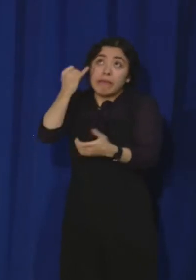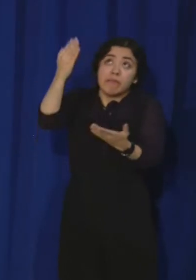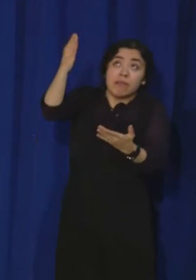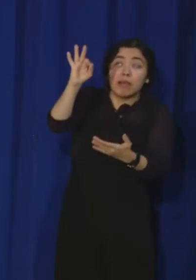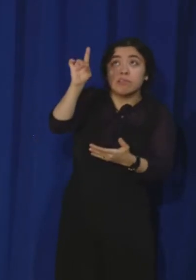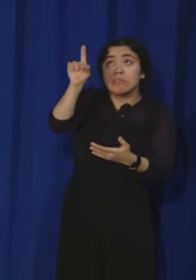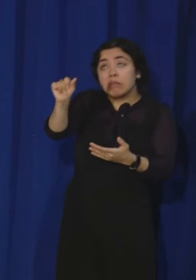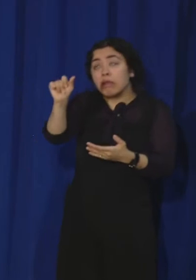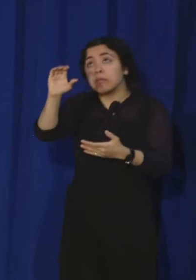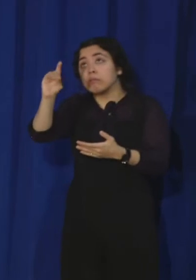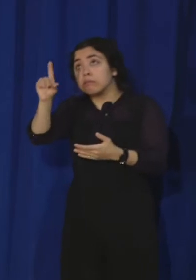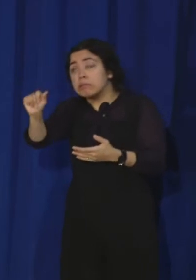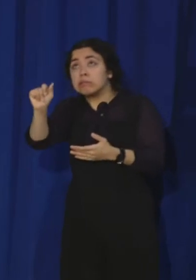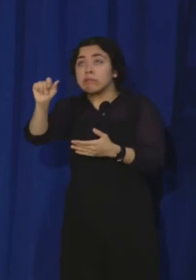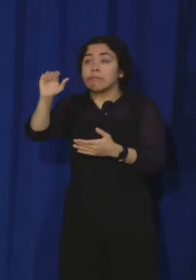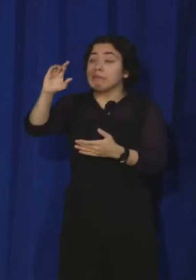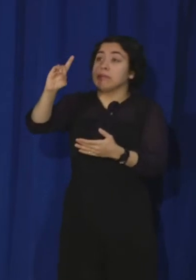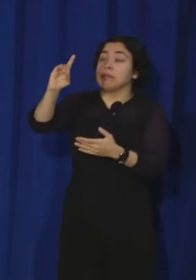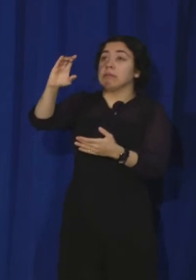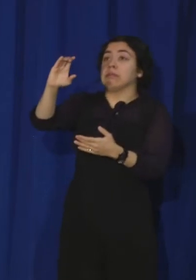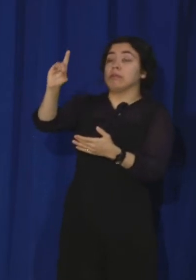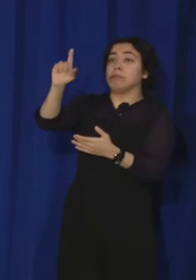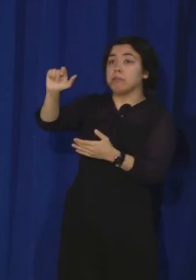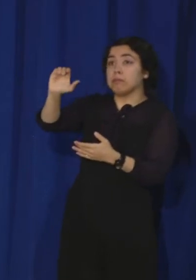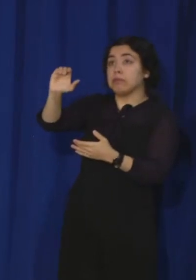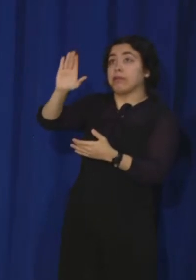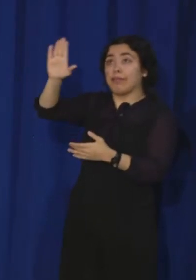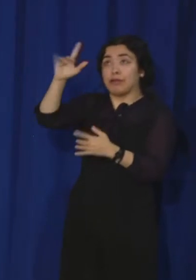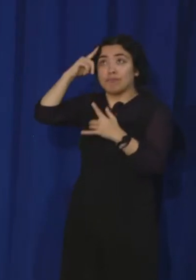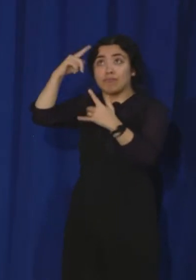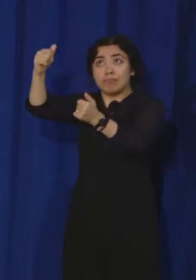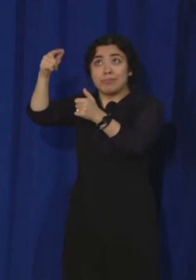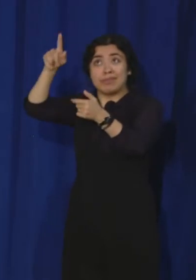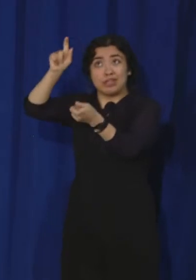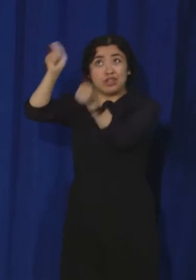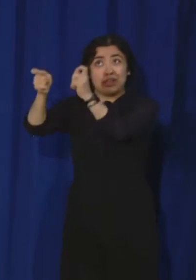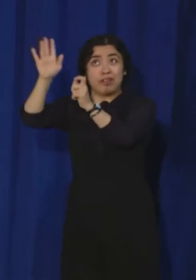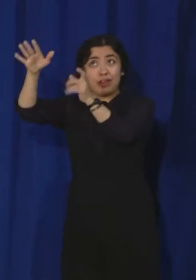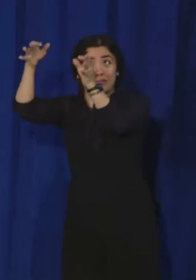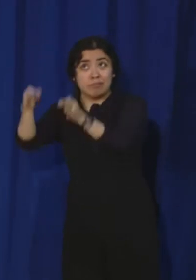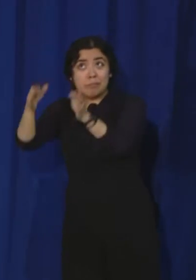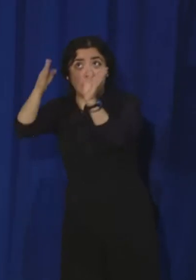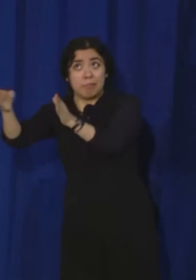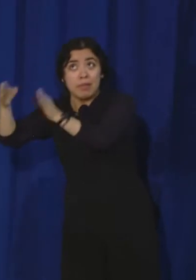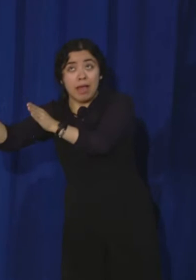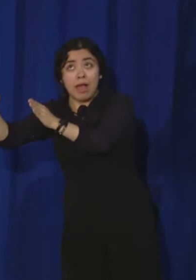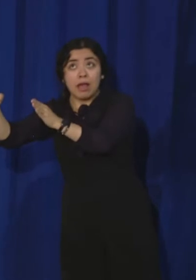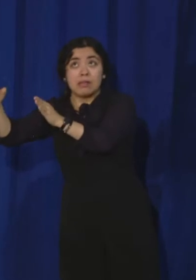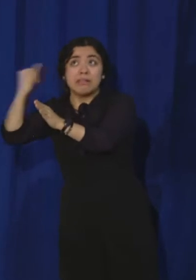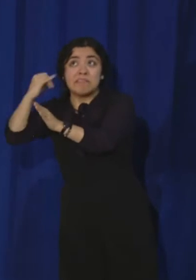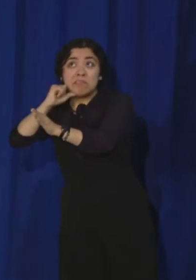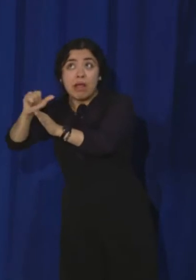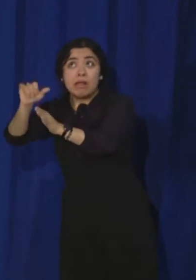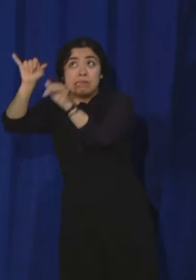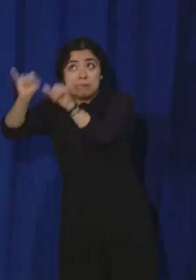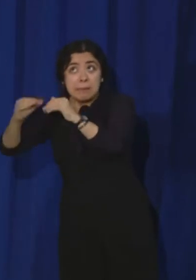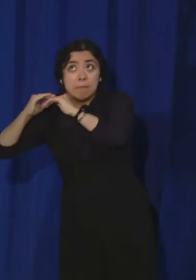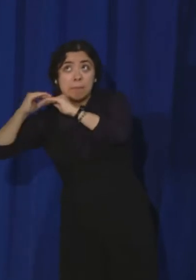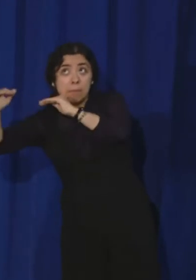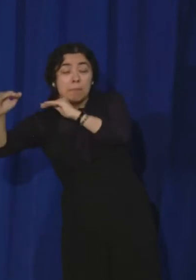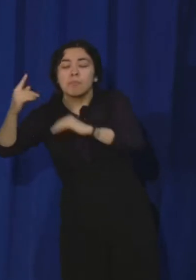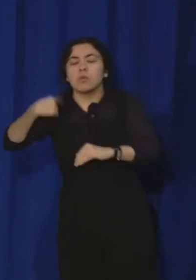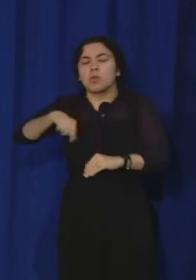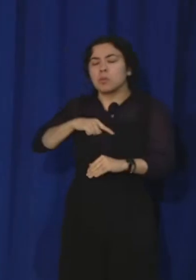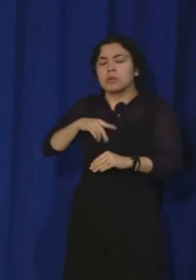change. But I think more flexibility and more ability for us to push vaccine out faster is good news for Chicago and good news for the country. Okay, this